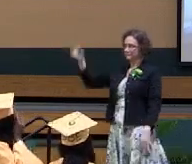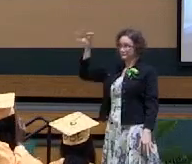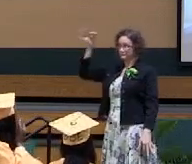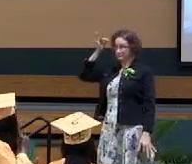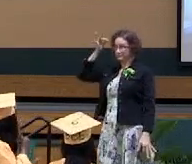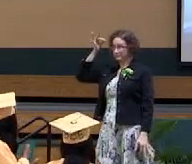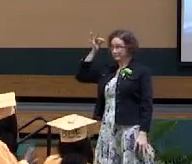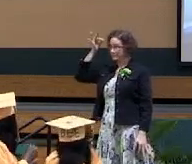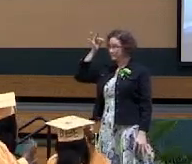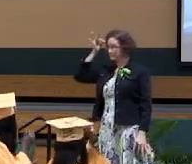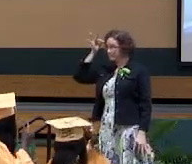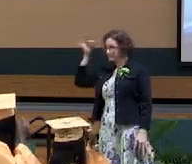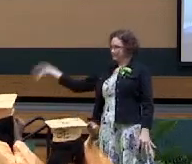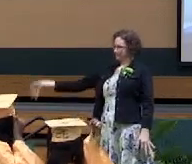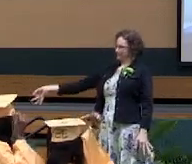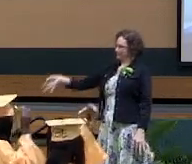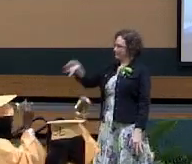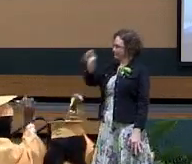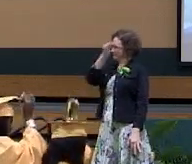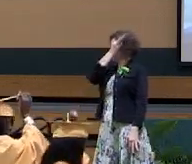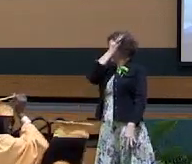Graduates, please turn your tassels.